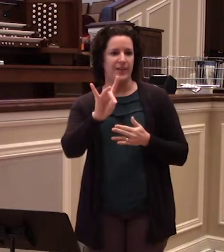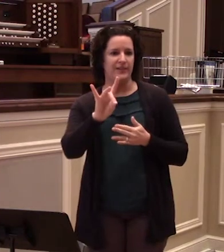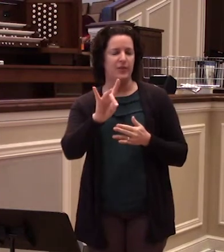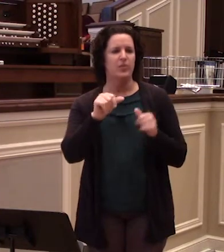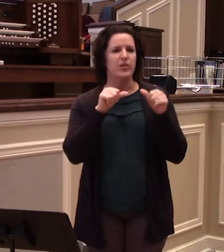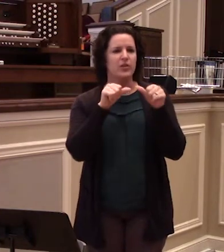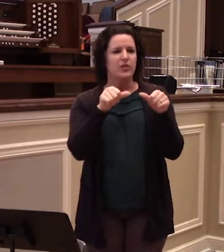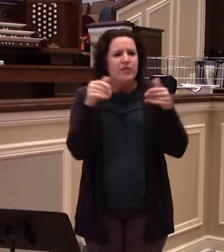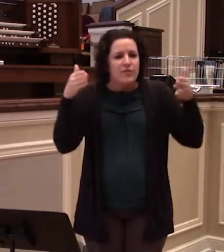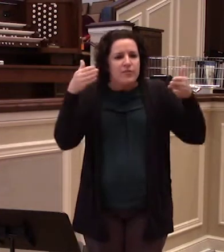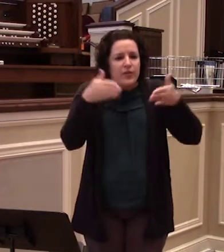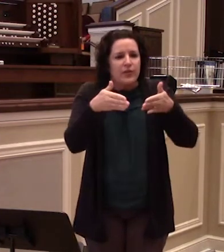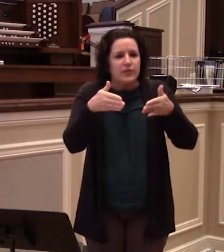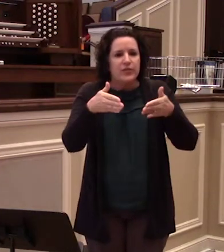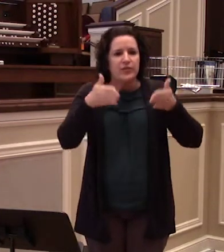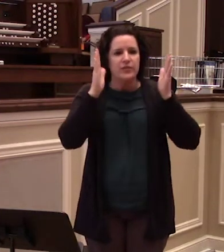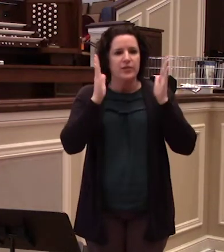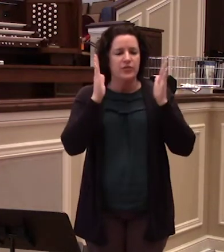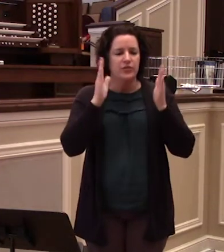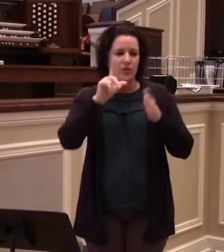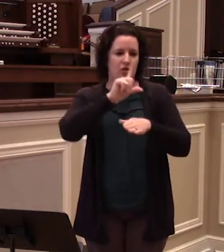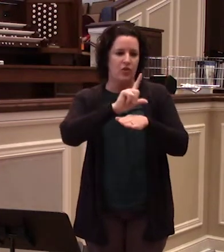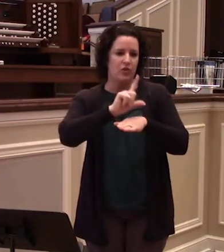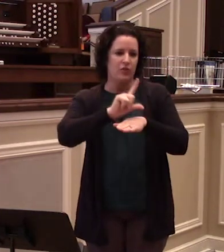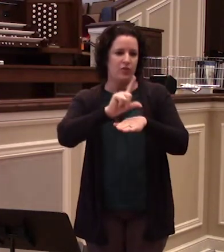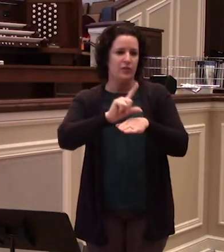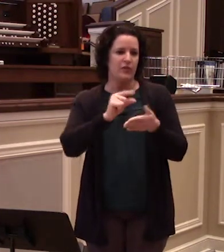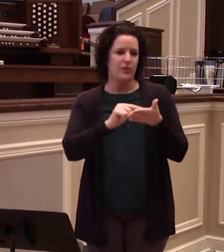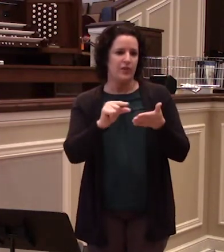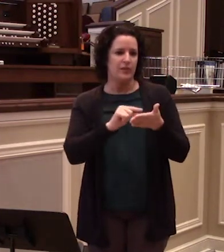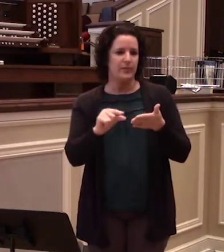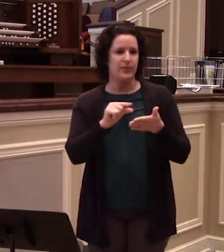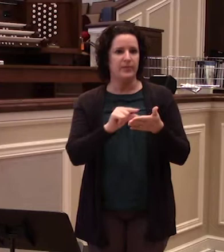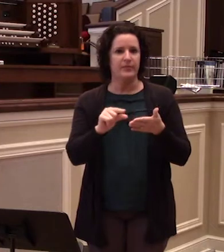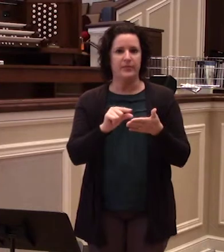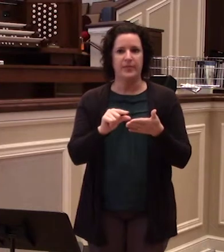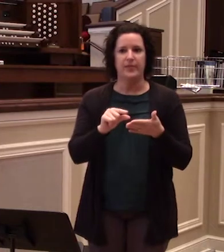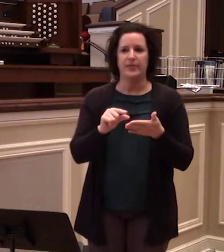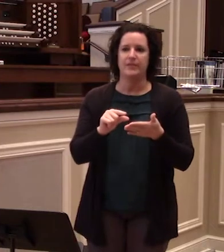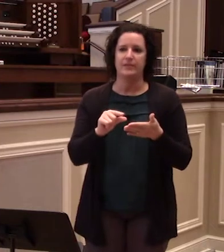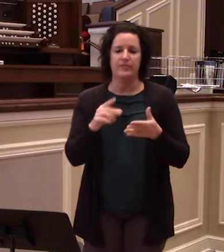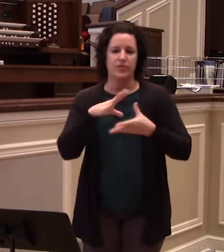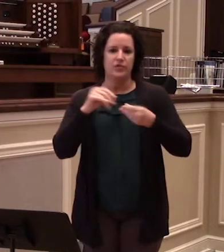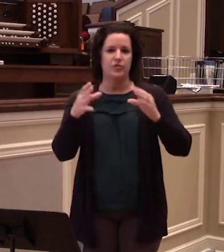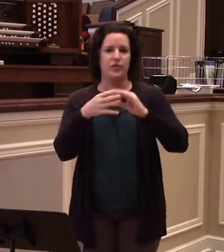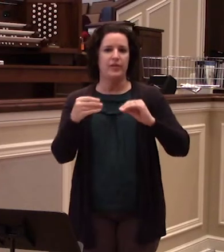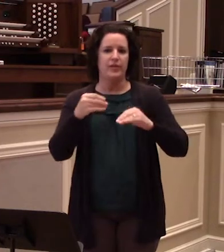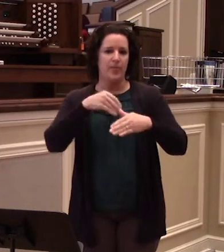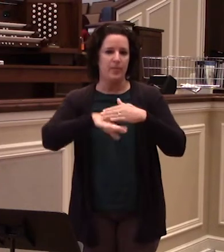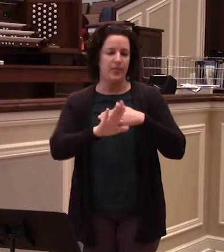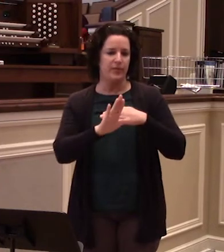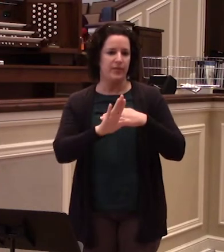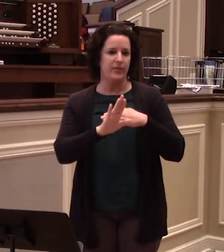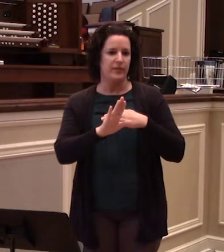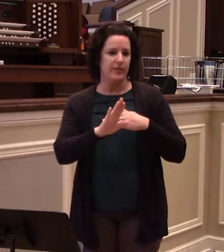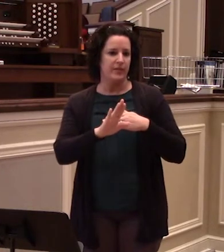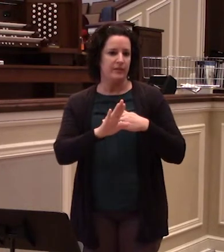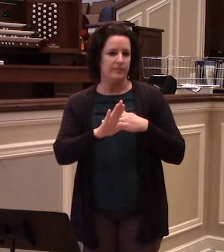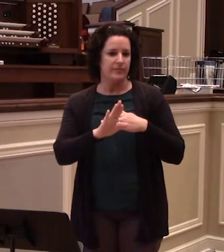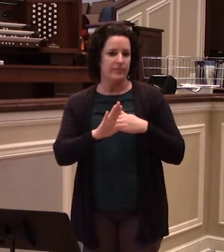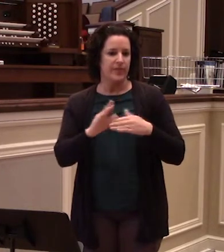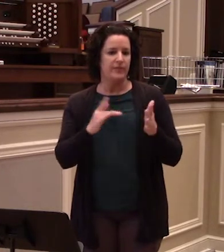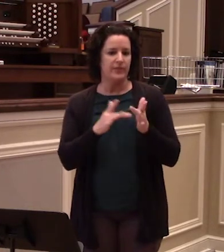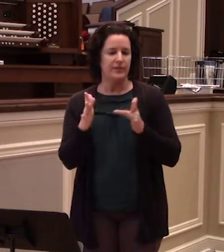continuing to focus our attention in Luke's gospel, what's known as the birth narrative in Luke. And we're going to walk